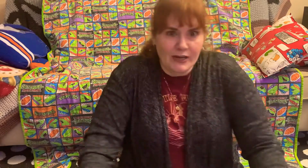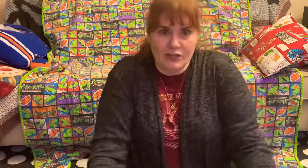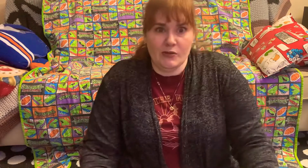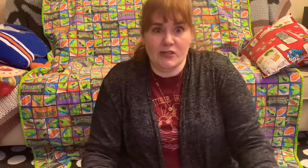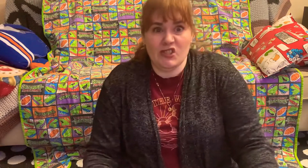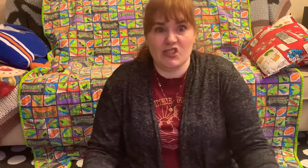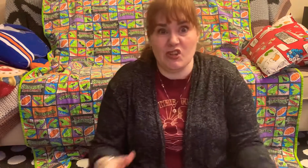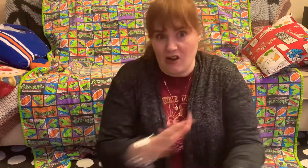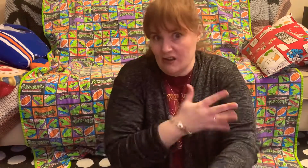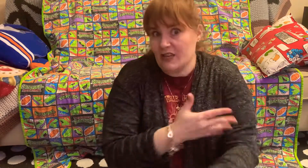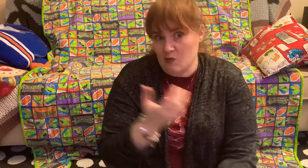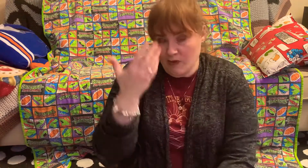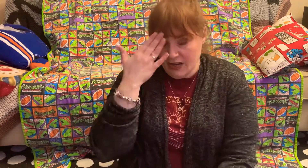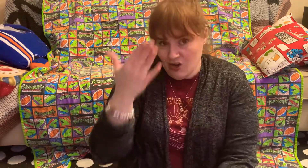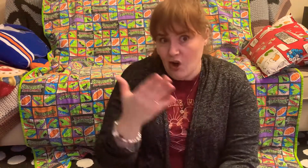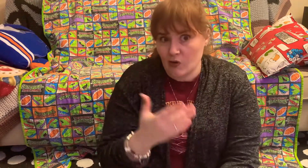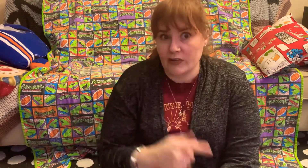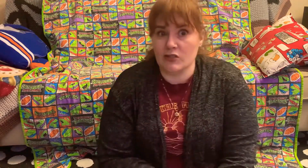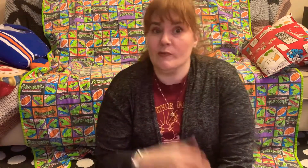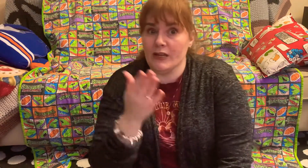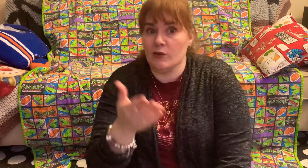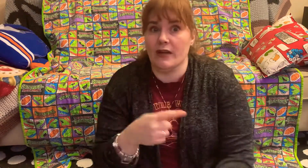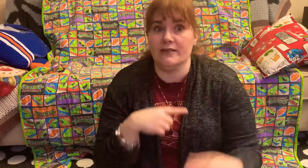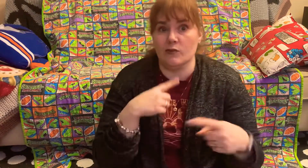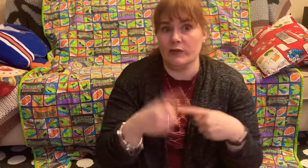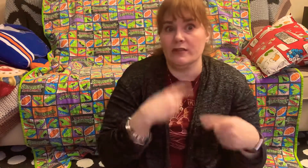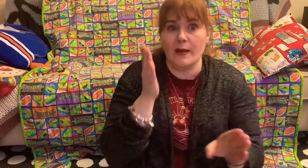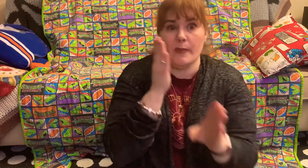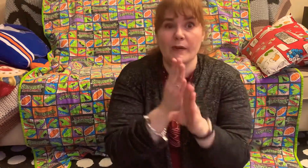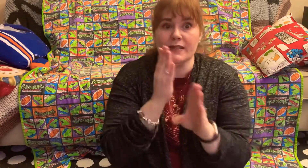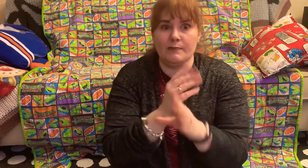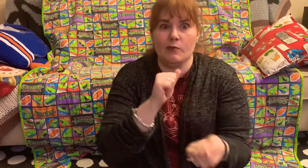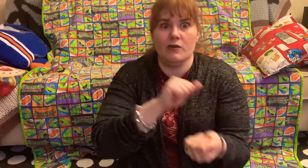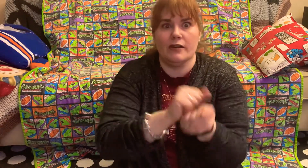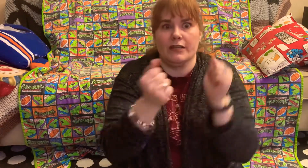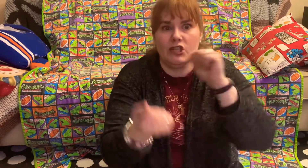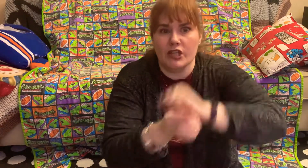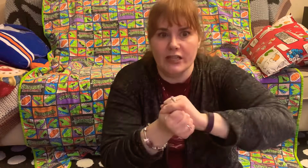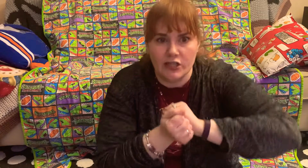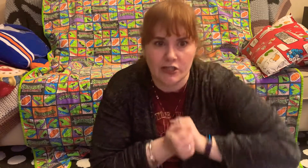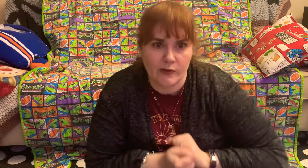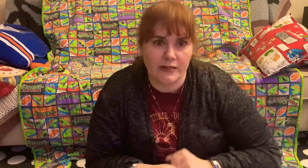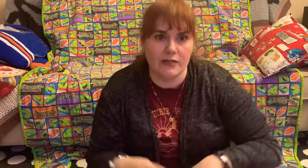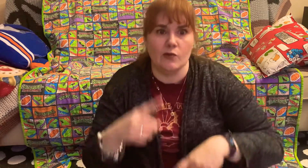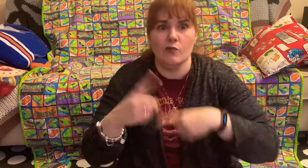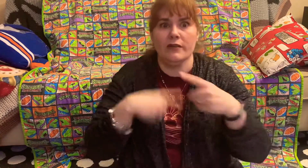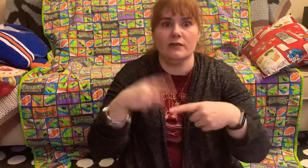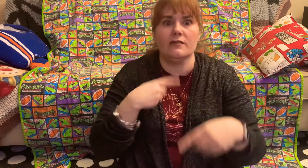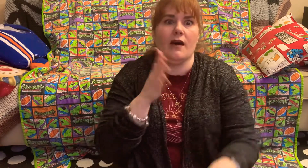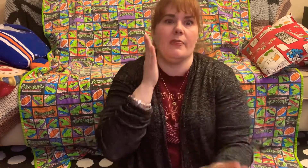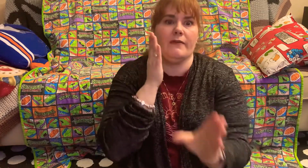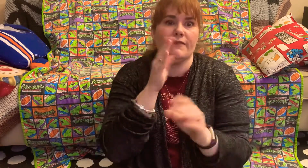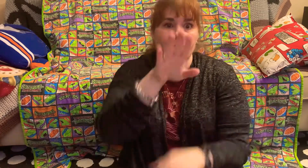a song that you might know, because you might know it as the Wheels on the Bus, but we're gonna change it so it's the Wheels on the Fire